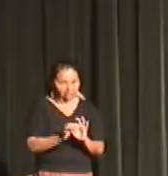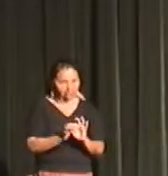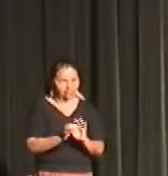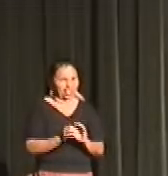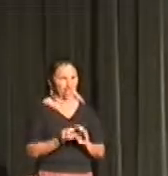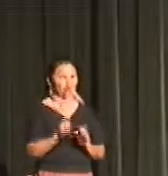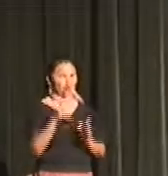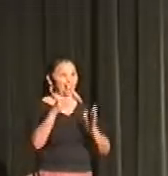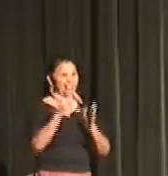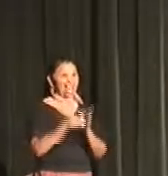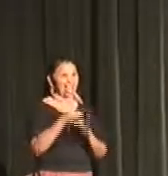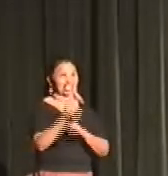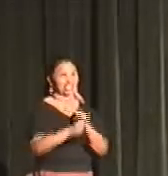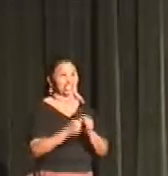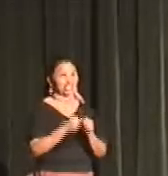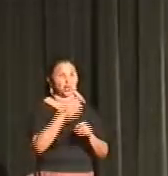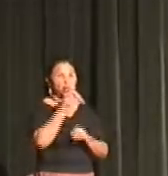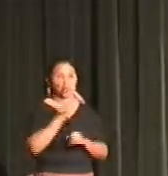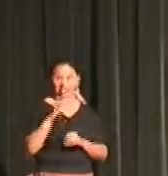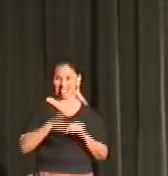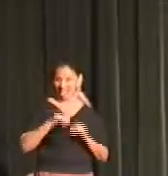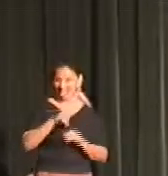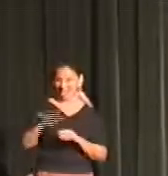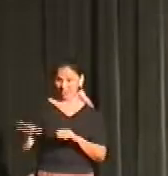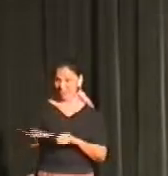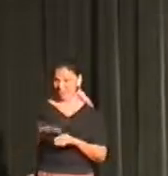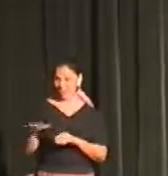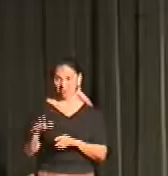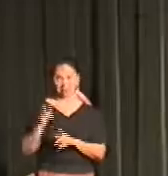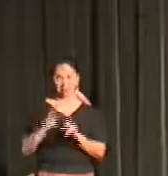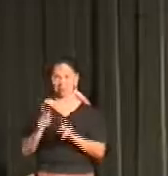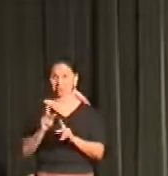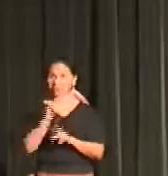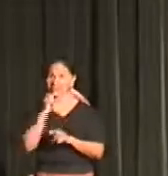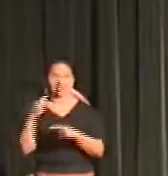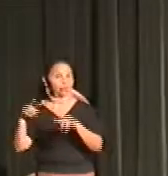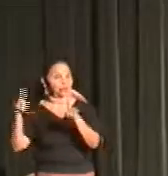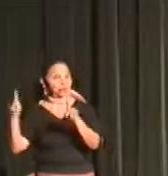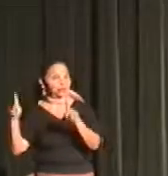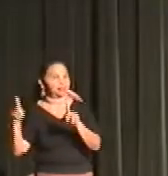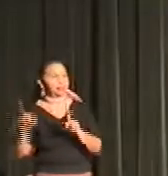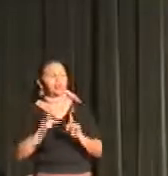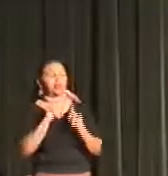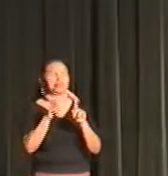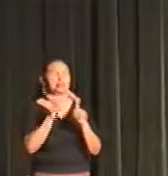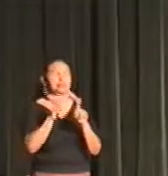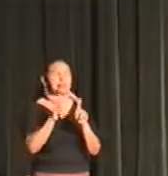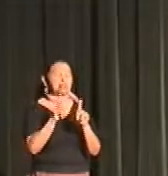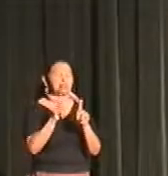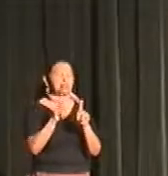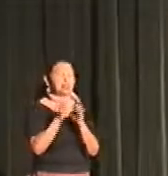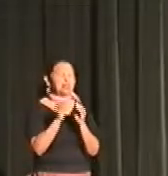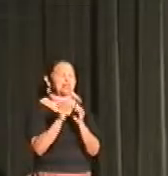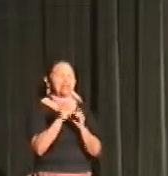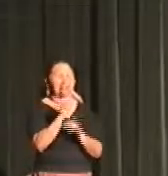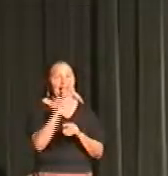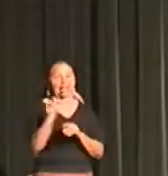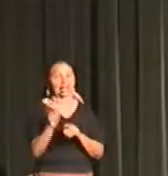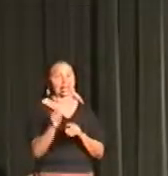older than those people. It just couldn't work, you know. So instead I went to lots and lots of meetings of Alcoholics Anonymous, and my sponsor told me I'd have to get